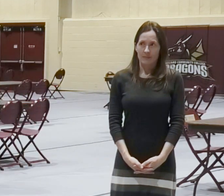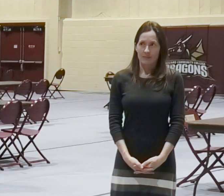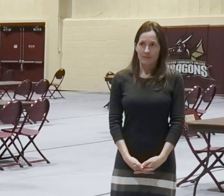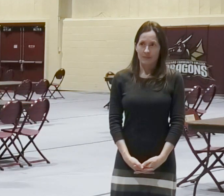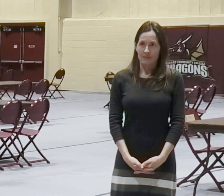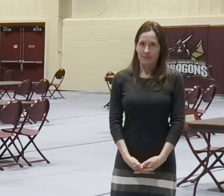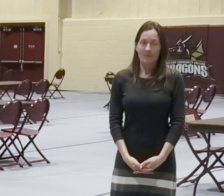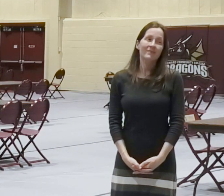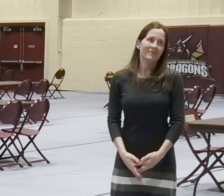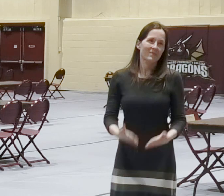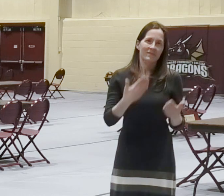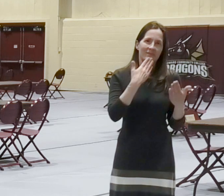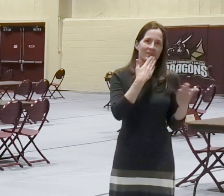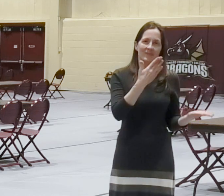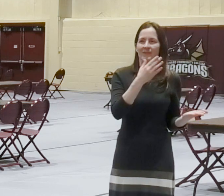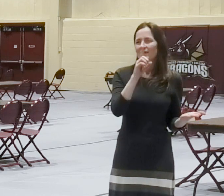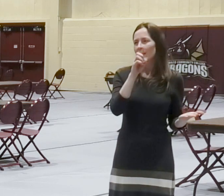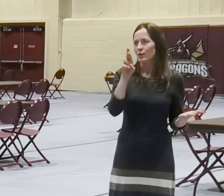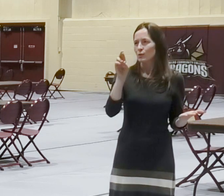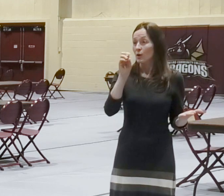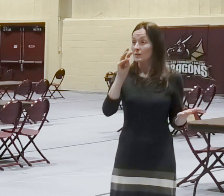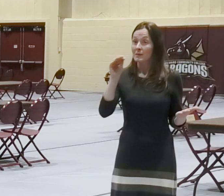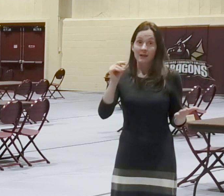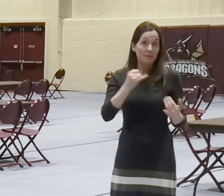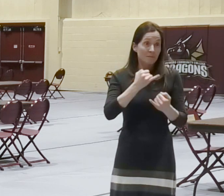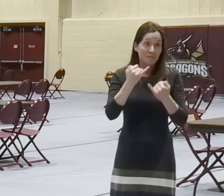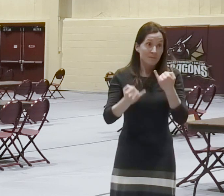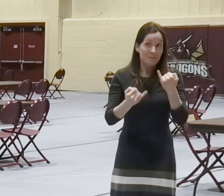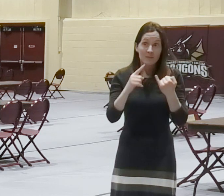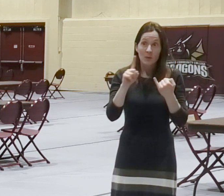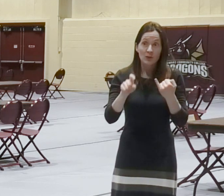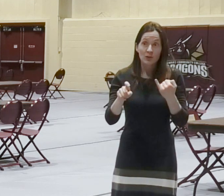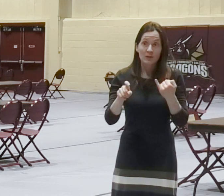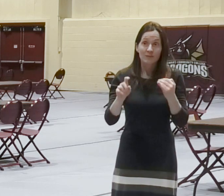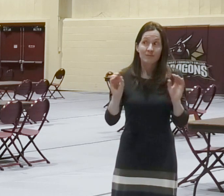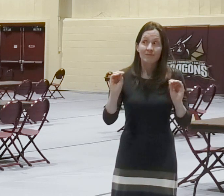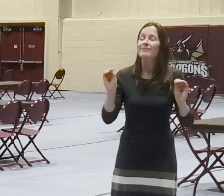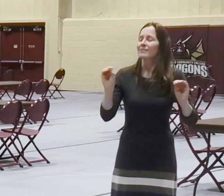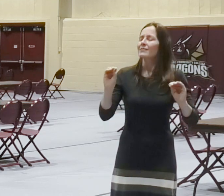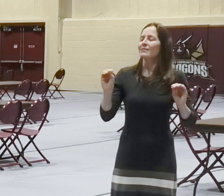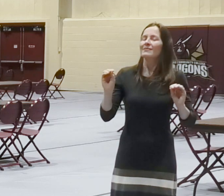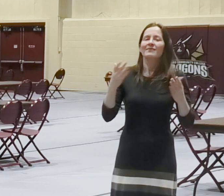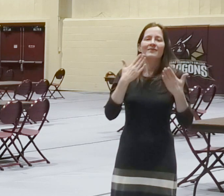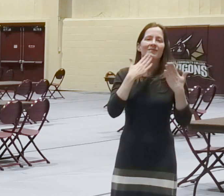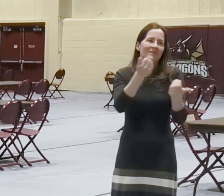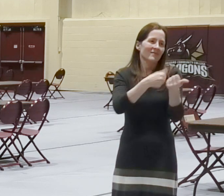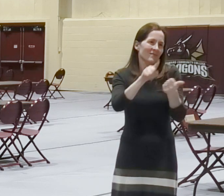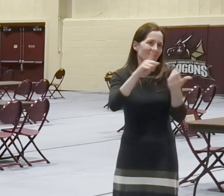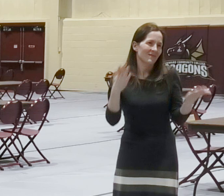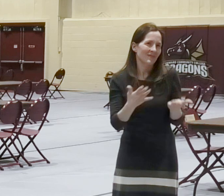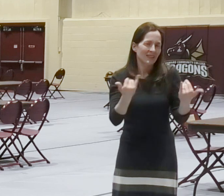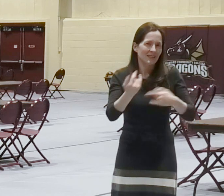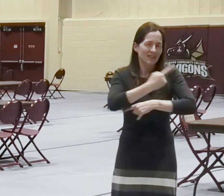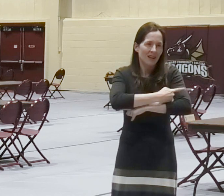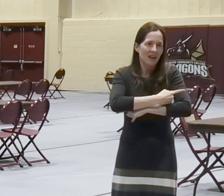Thank you, Dr. Rossman. Any final questions? Seeing none, I want to thank everyone who's here today, those who are